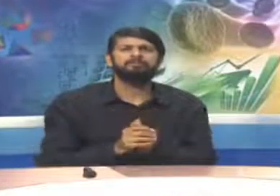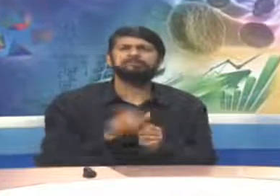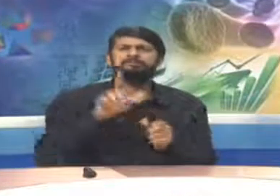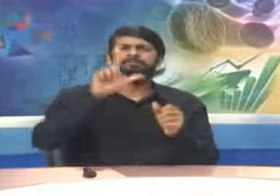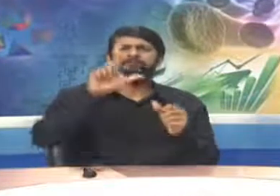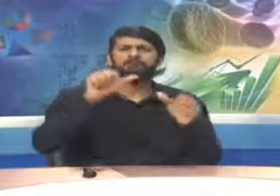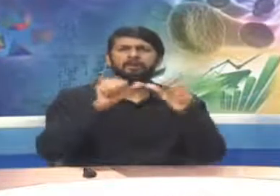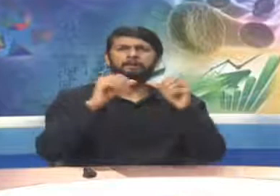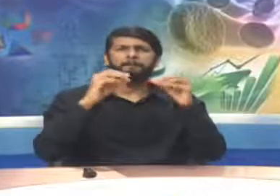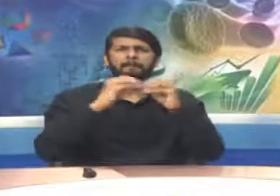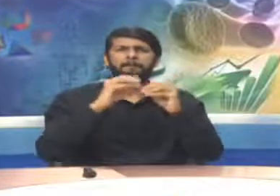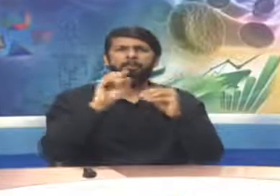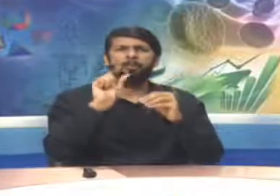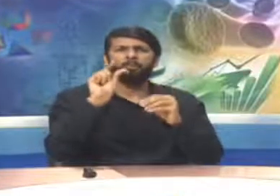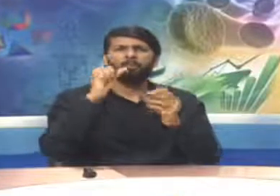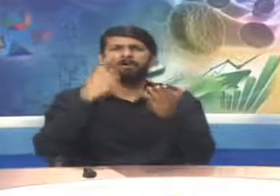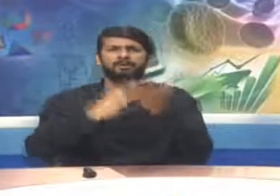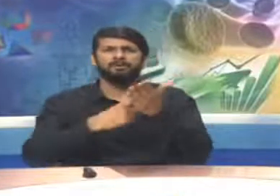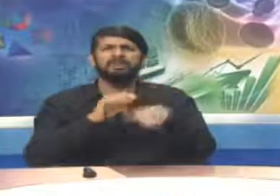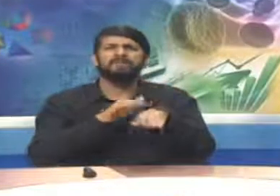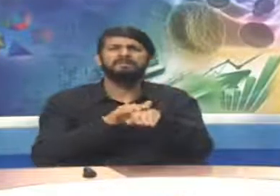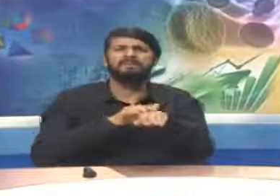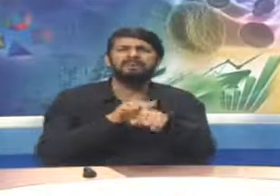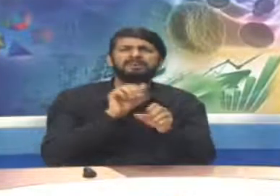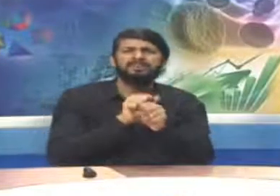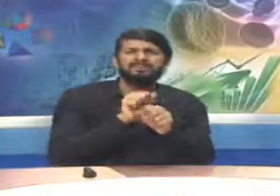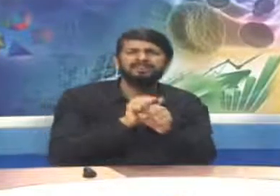What the value of labor produce